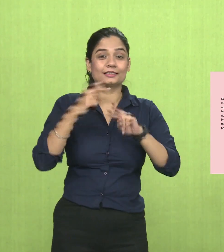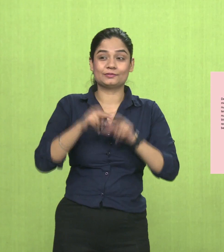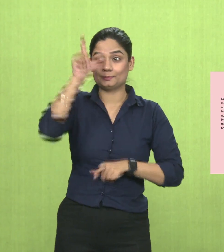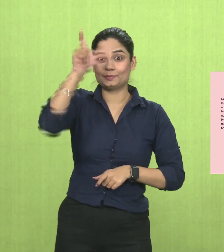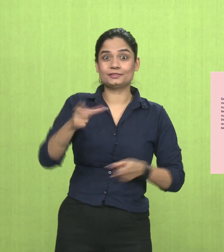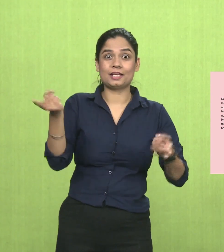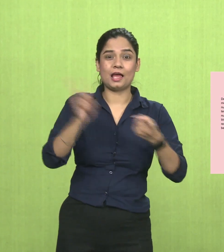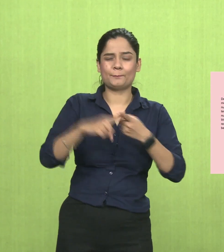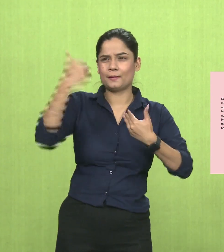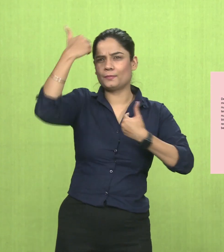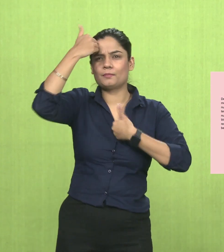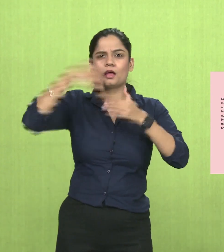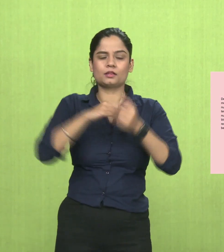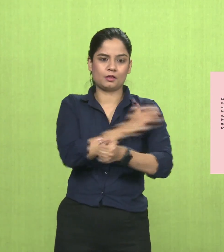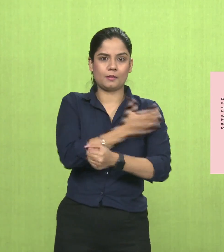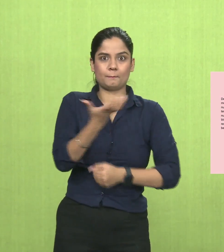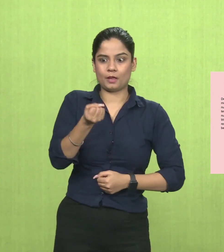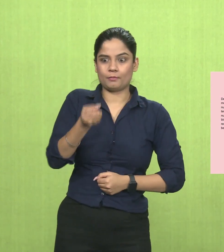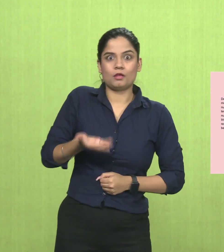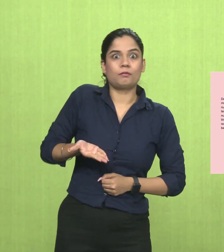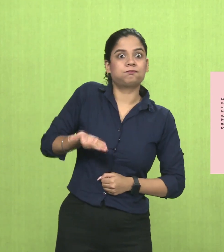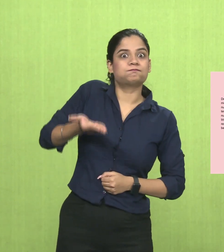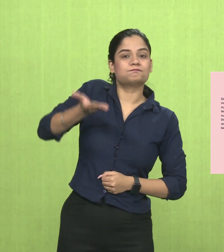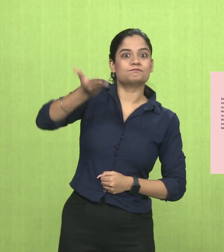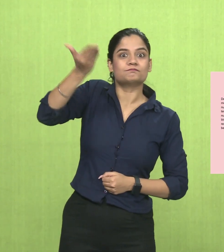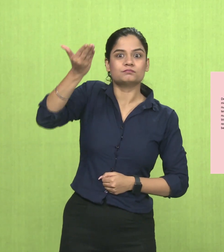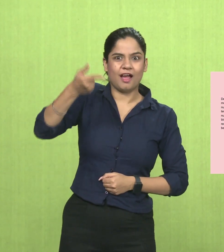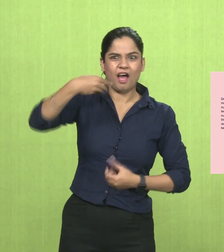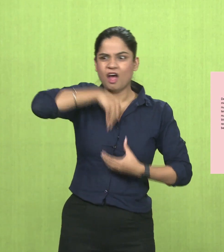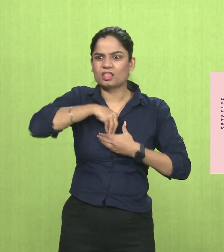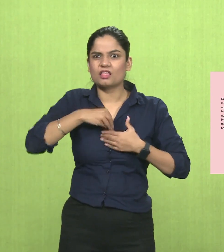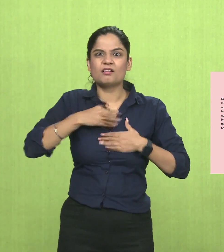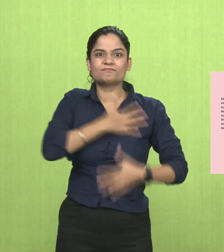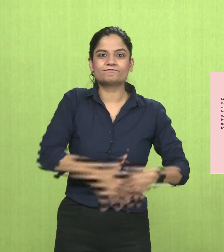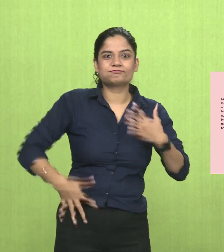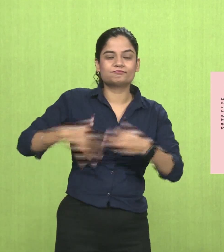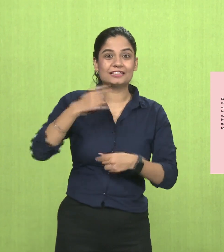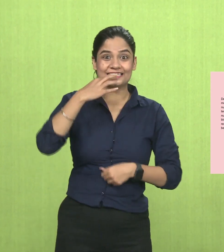that is needed in the body depending upon the nature of disease. For example, if a person has high blood pressure,